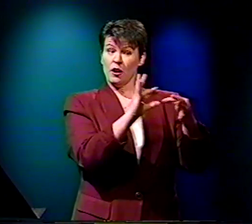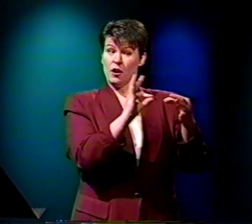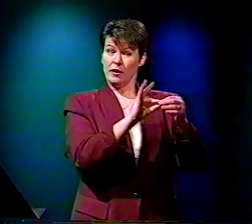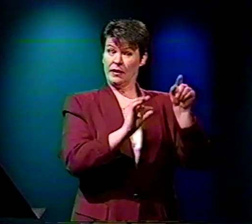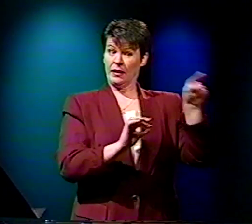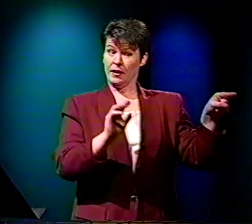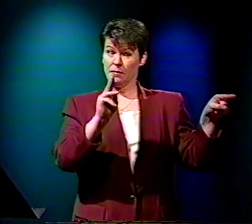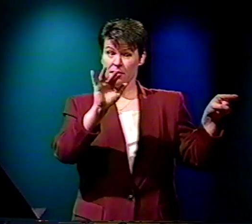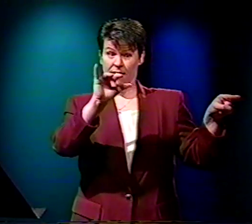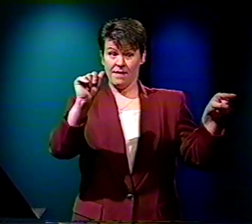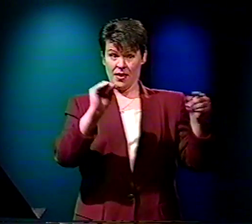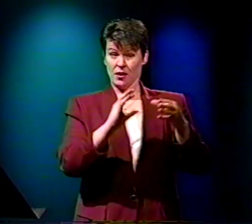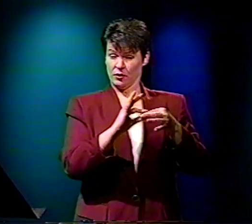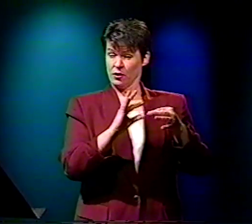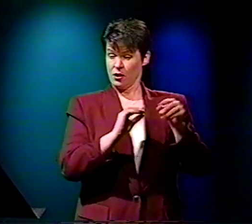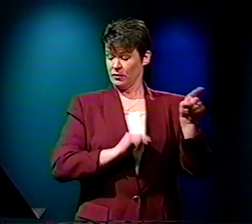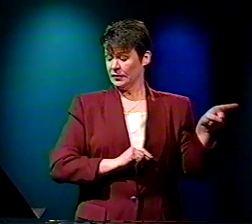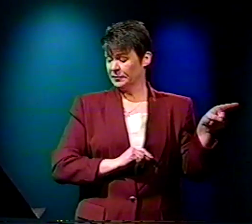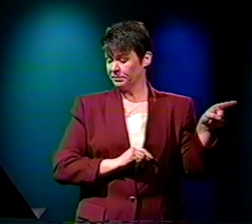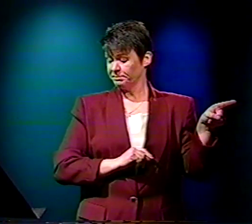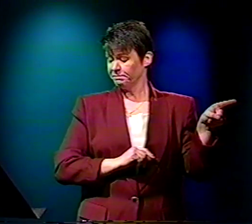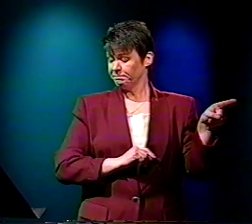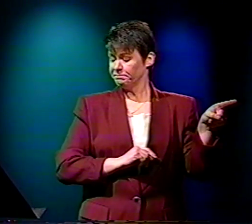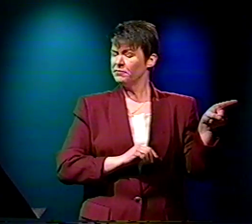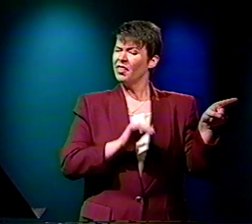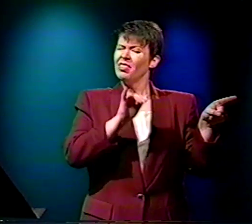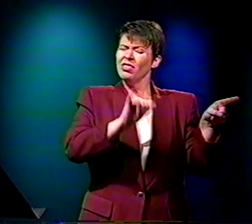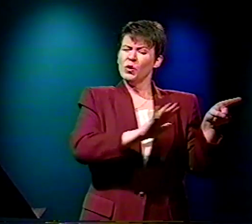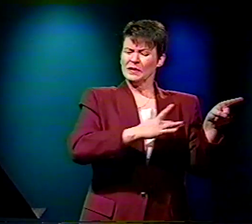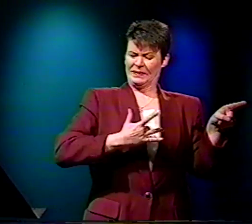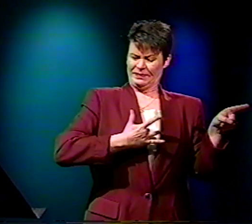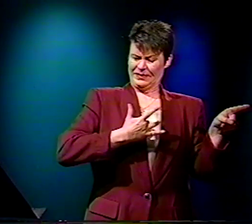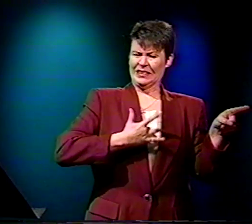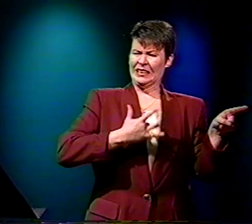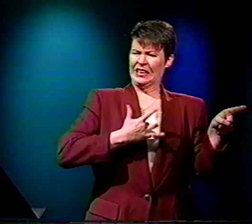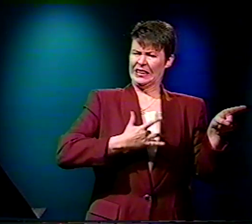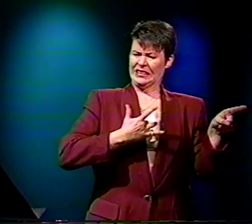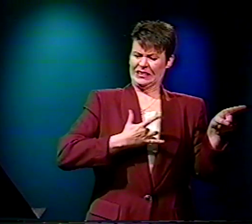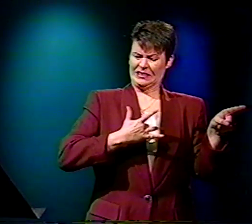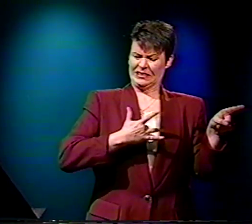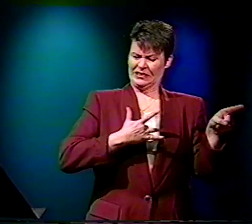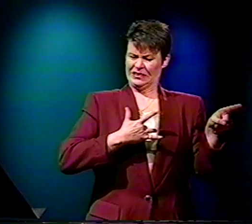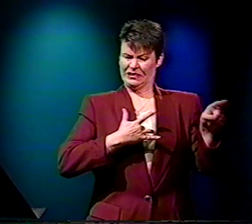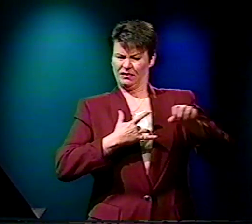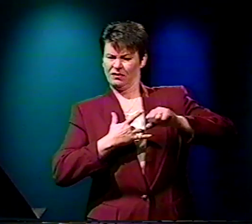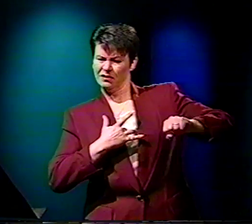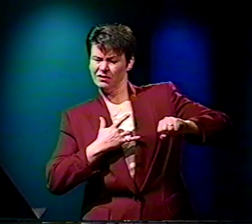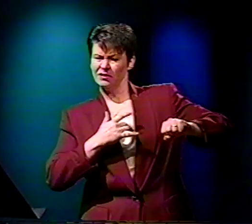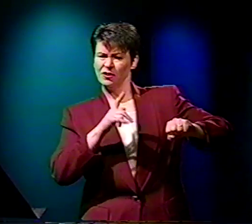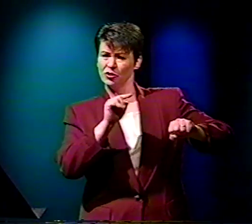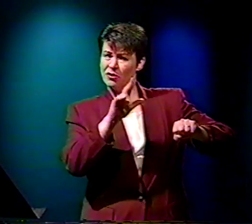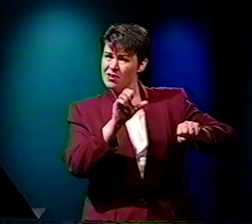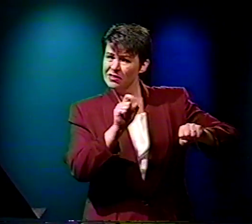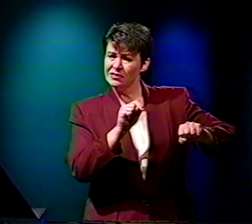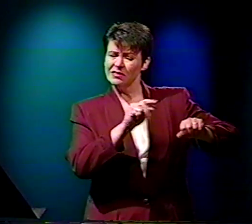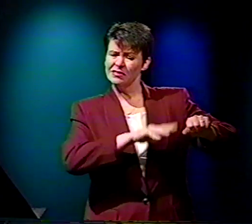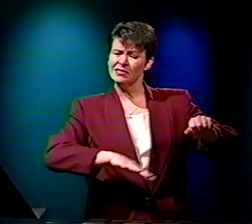If I go back to my mafia story that I told you a moment ago, the feelings that are reflected in that story